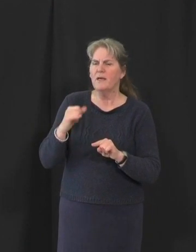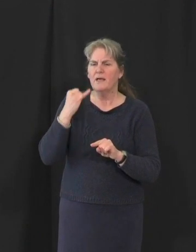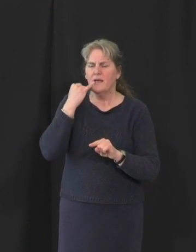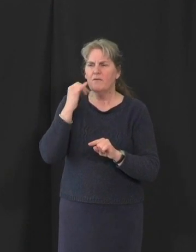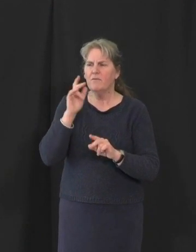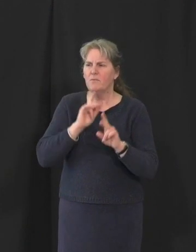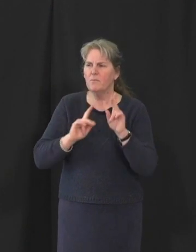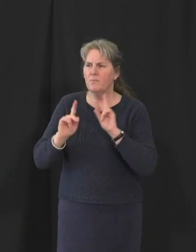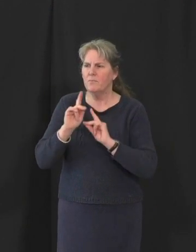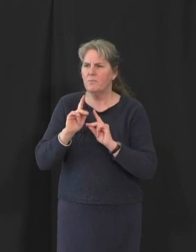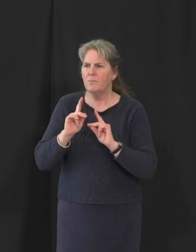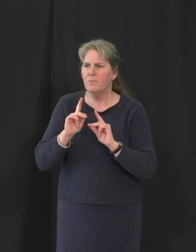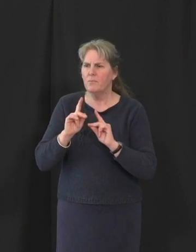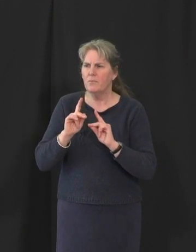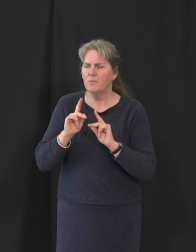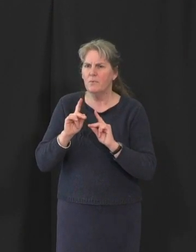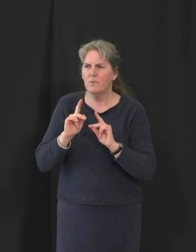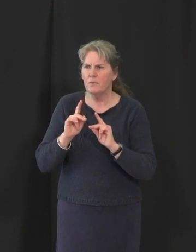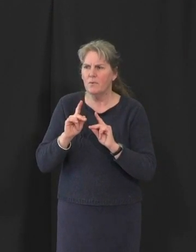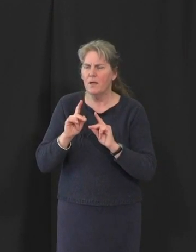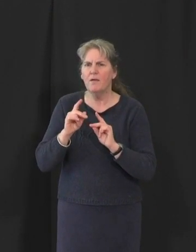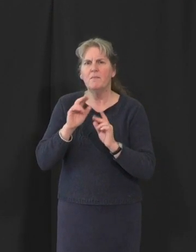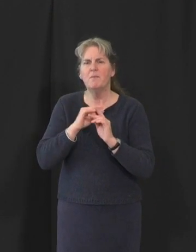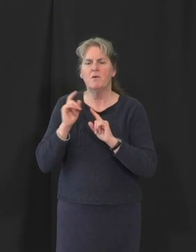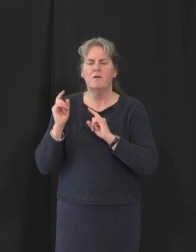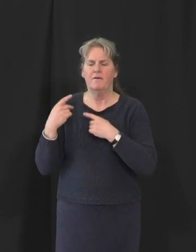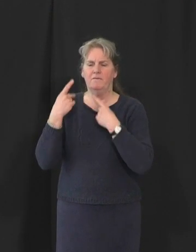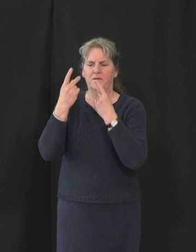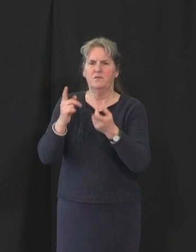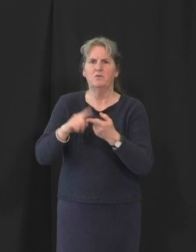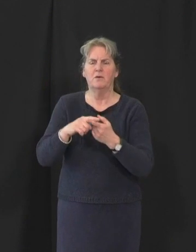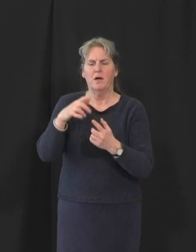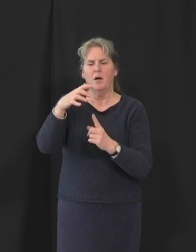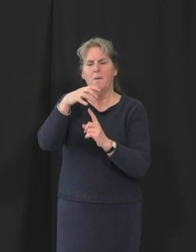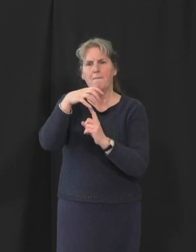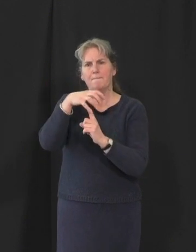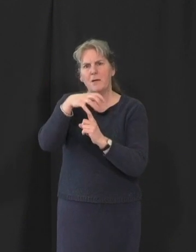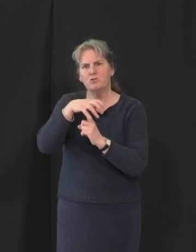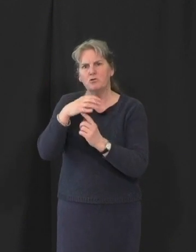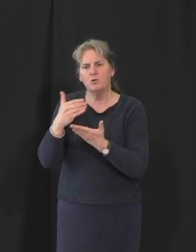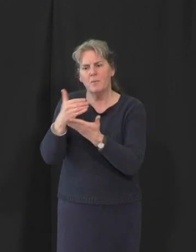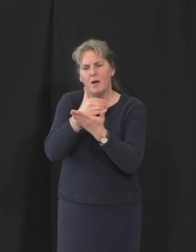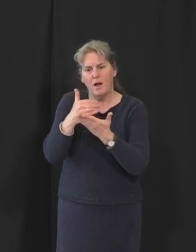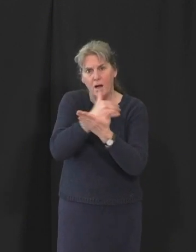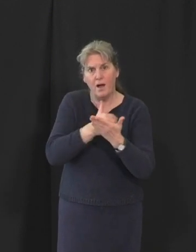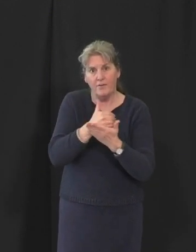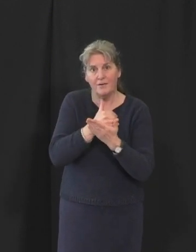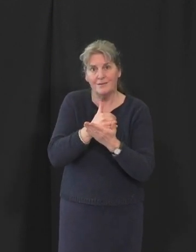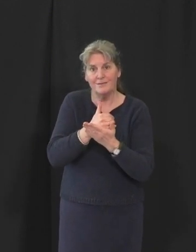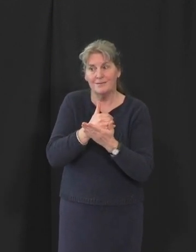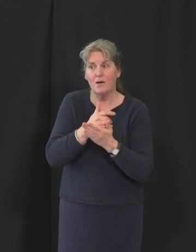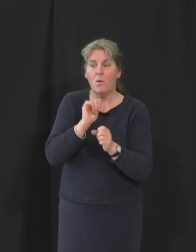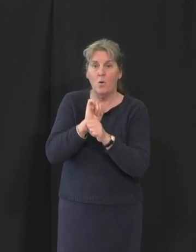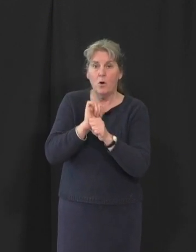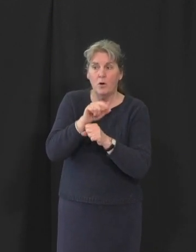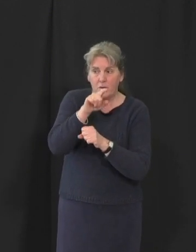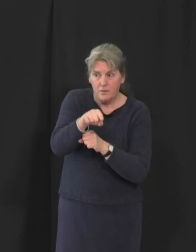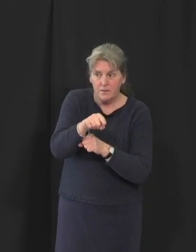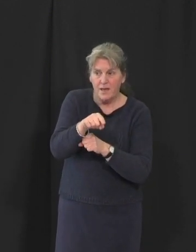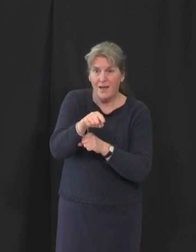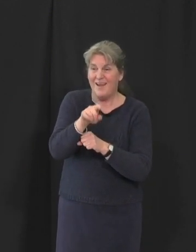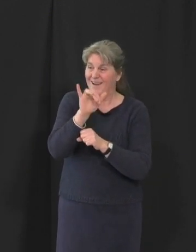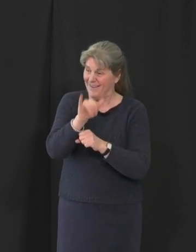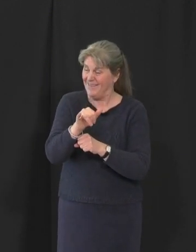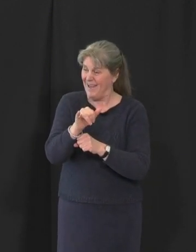for edible wild plants like mushrooms are considered like essential workers because it is the season